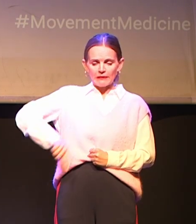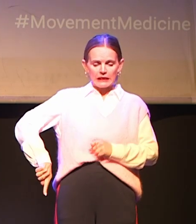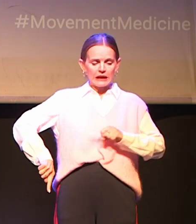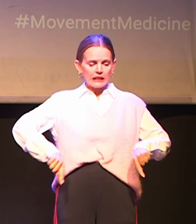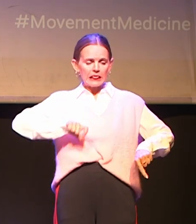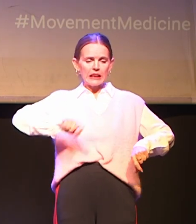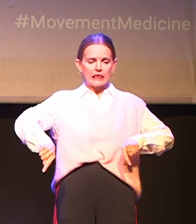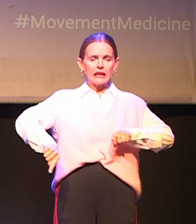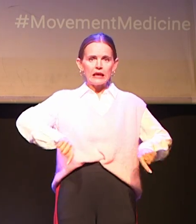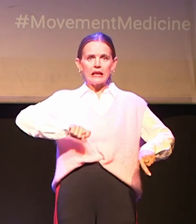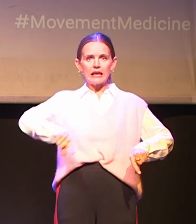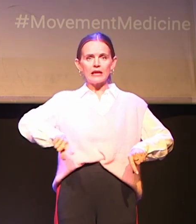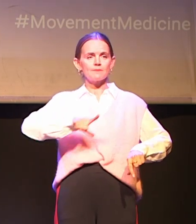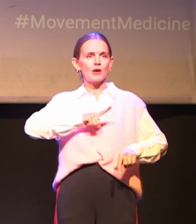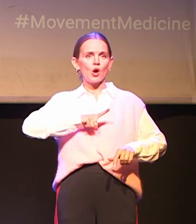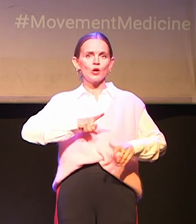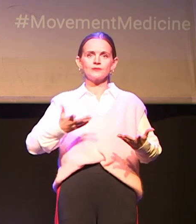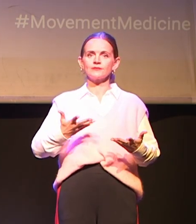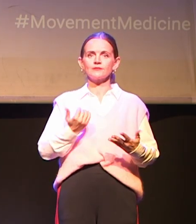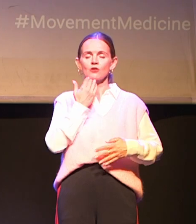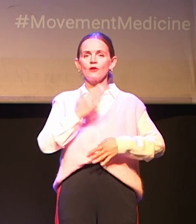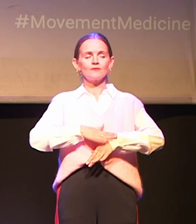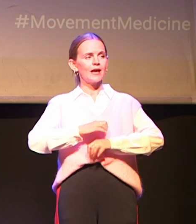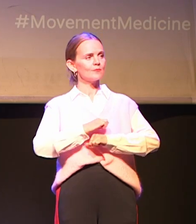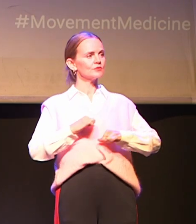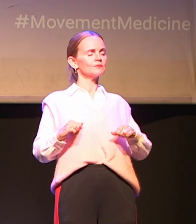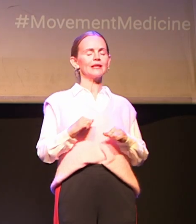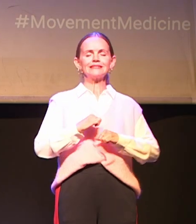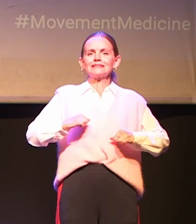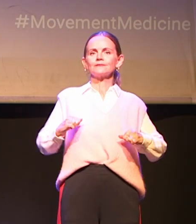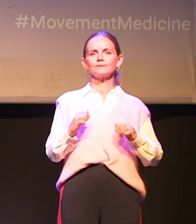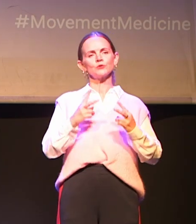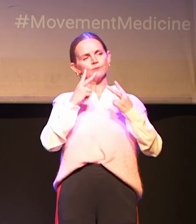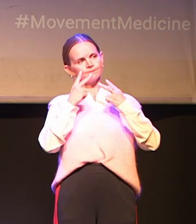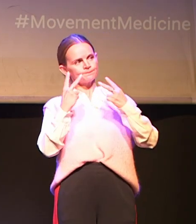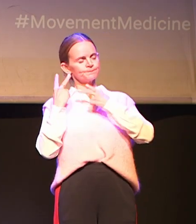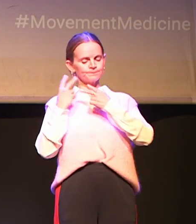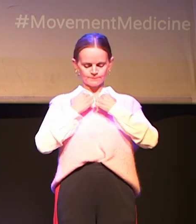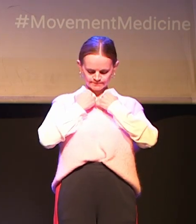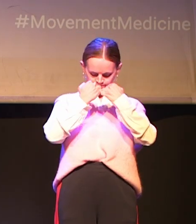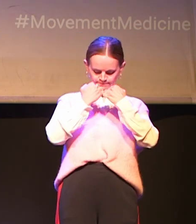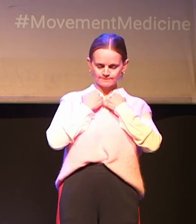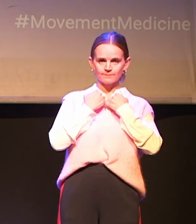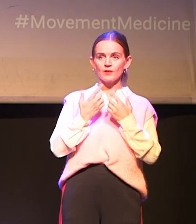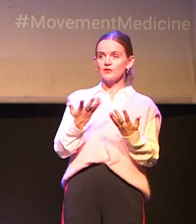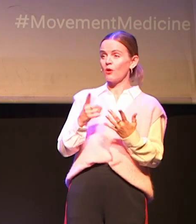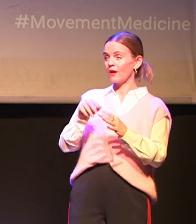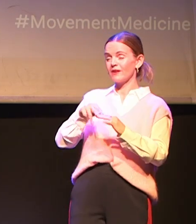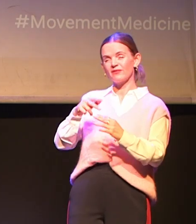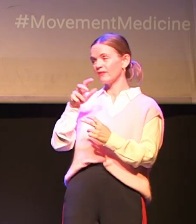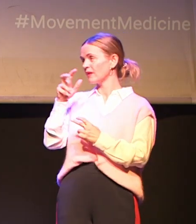to us, because we haven't had the time, space, resource to look at it. So I'm having an argument with